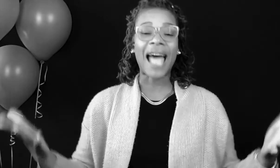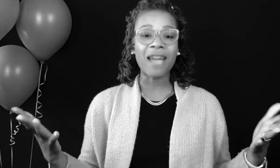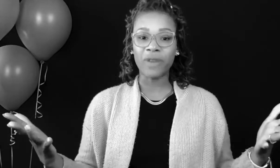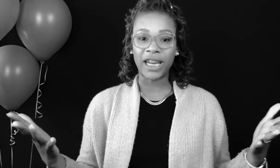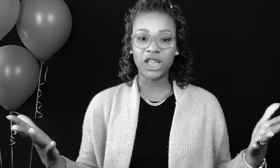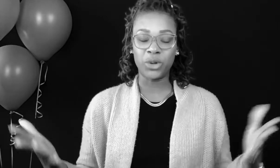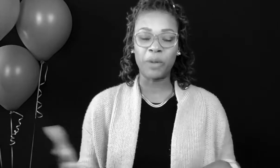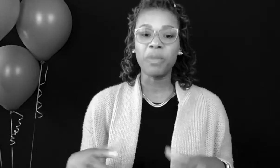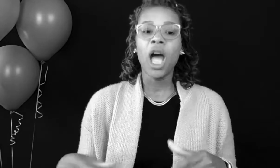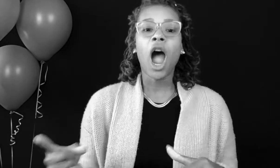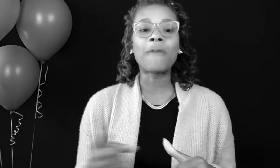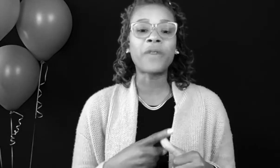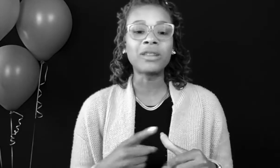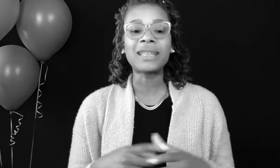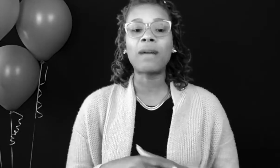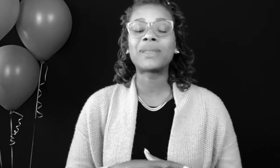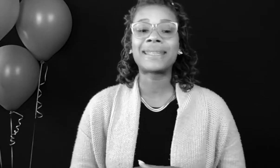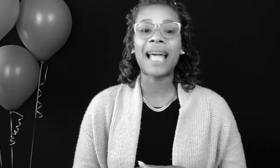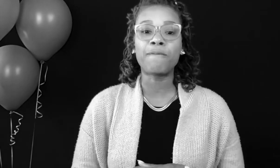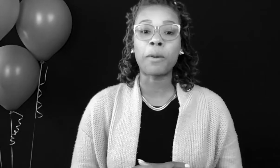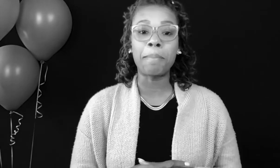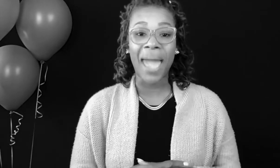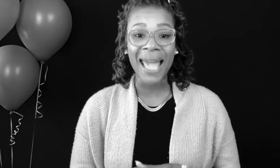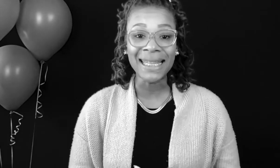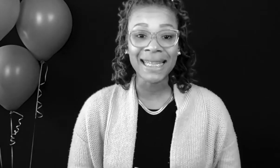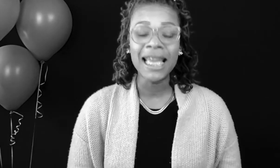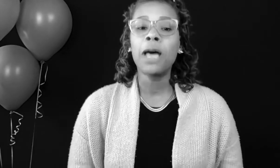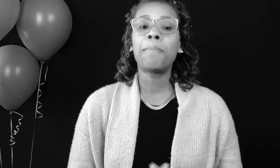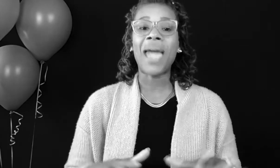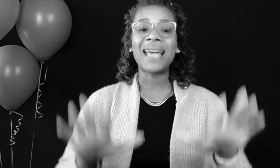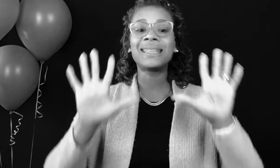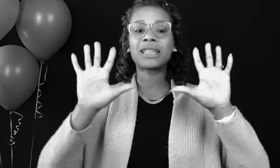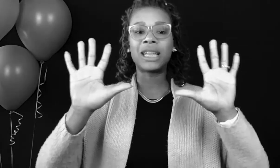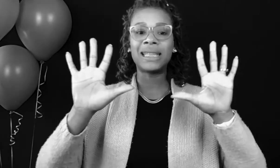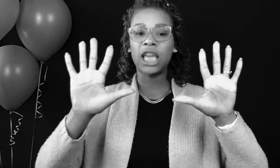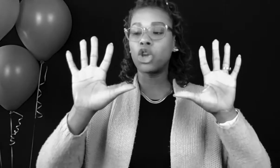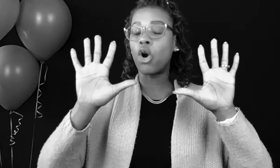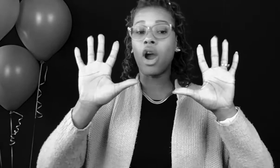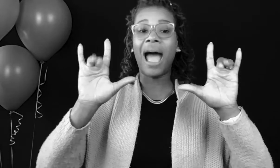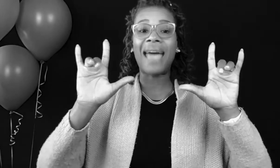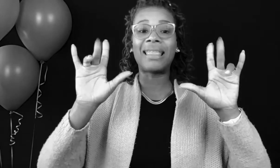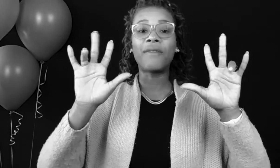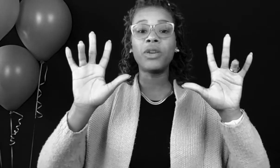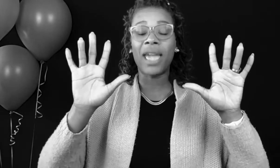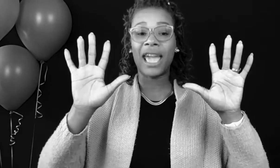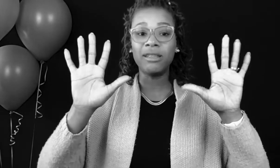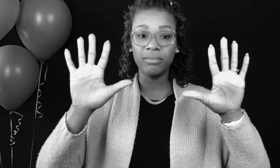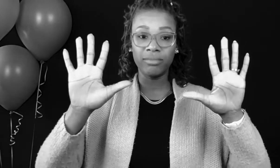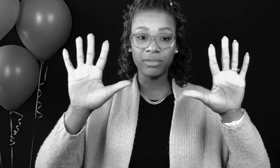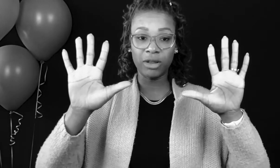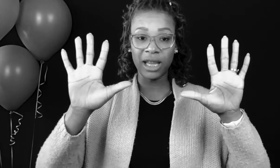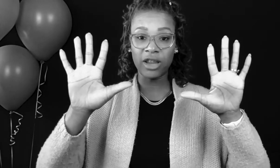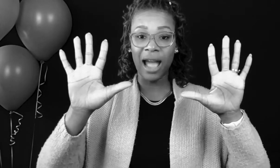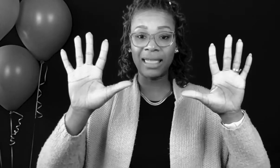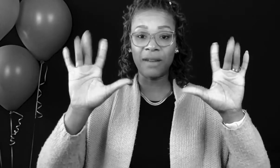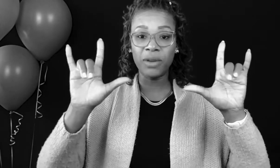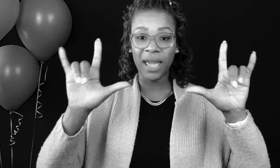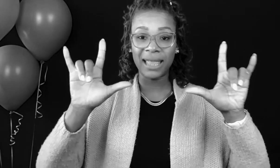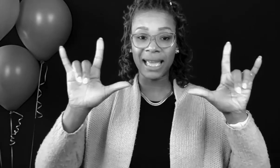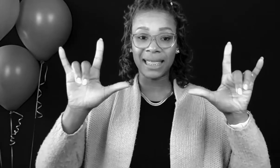right into it. Our first sign was the sign for mask. Mask is going to take your I love you hand. So take your I love you hand like this,